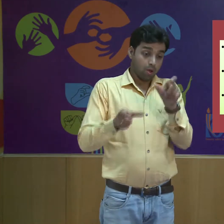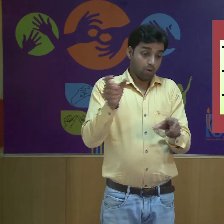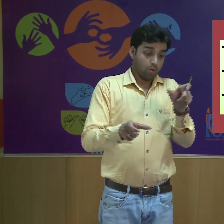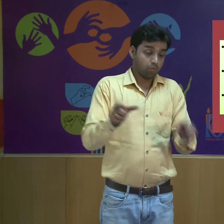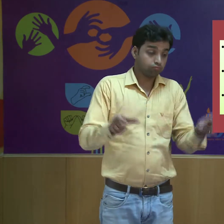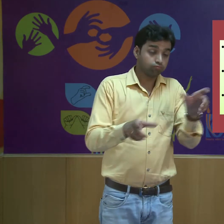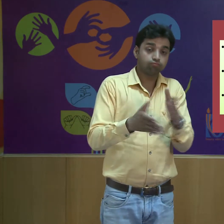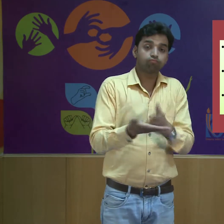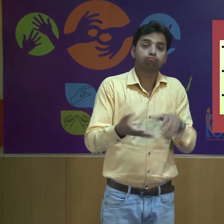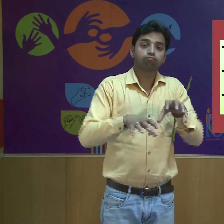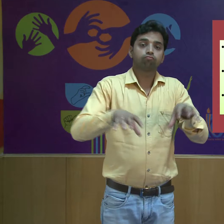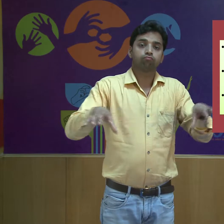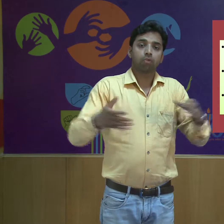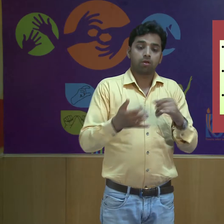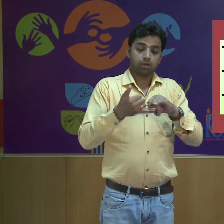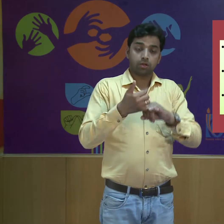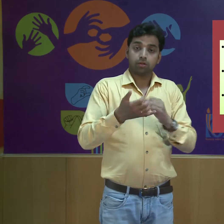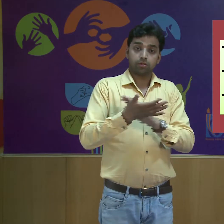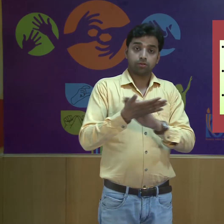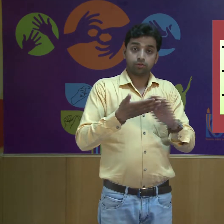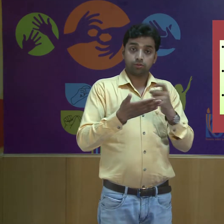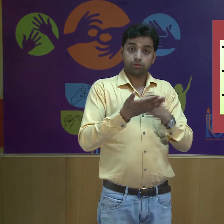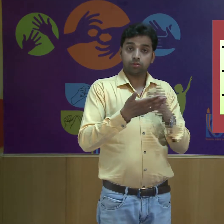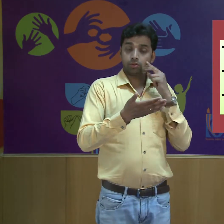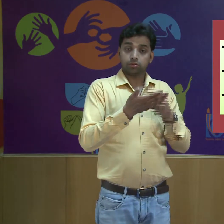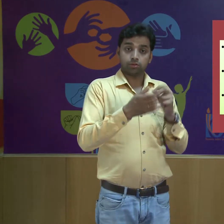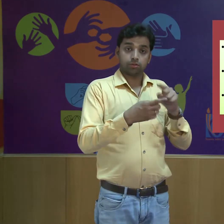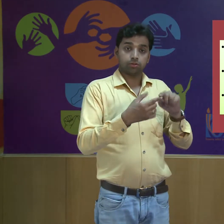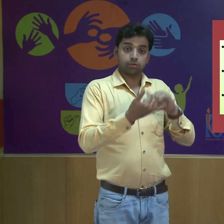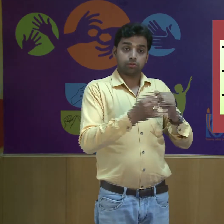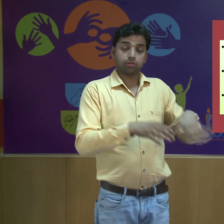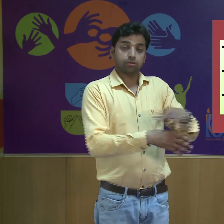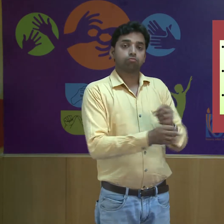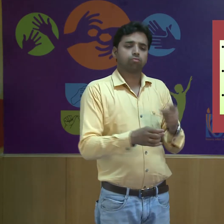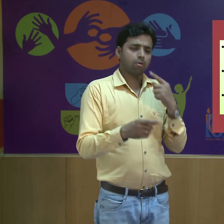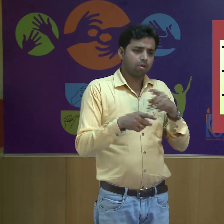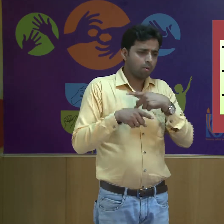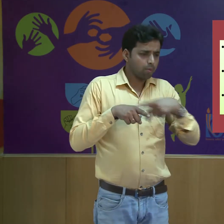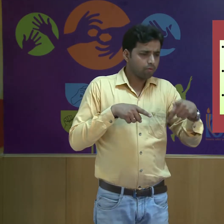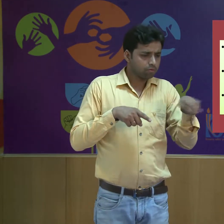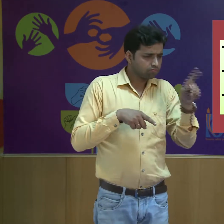People were divided into Shrenis on the basis of their profession.